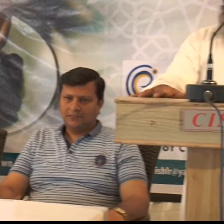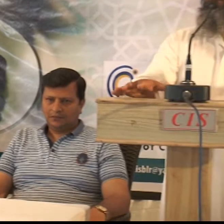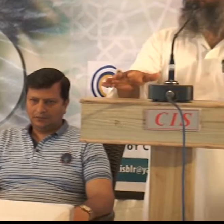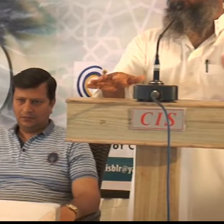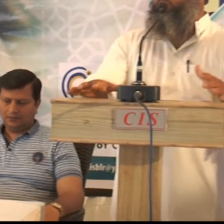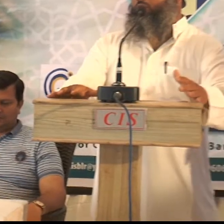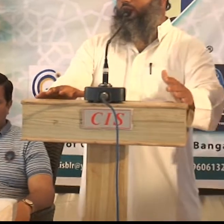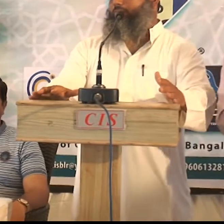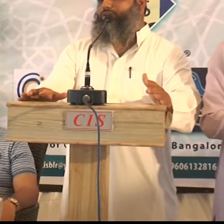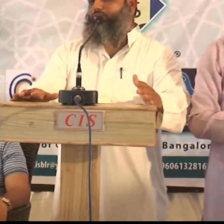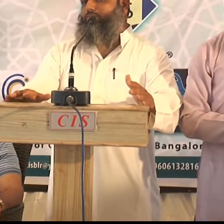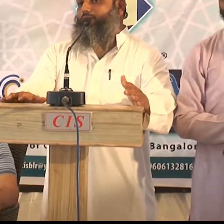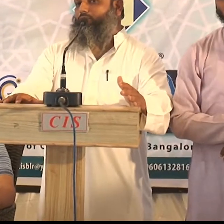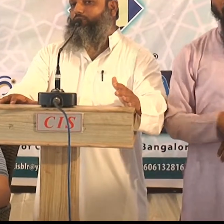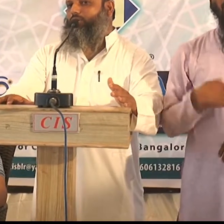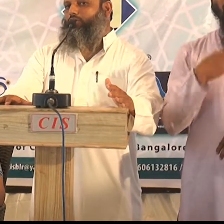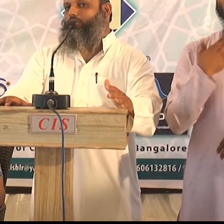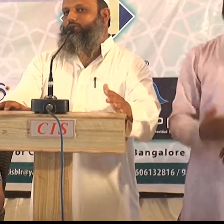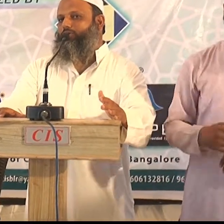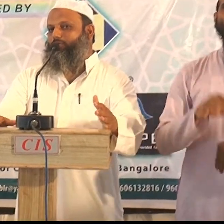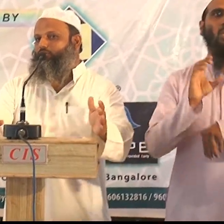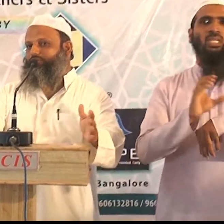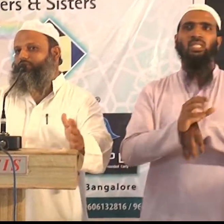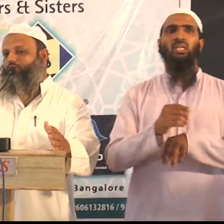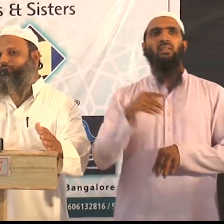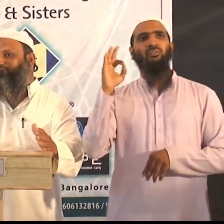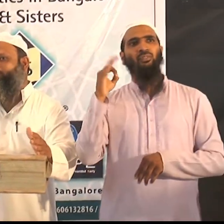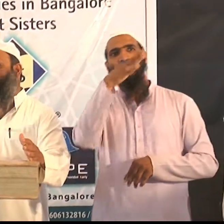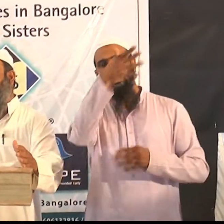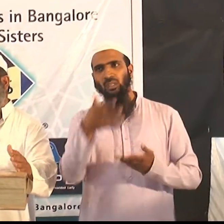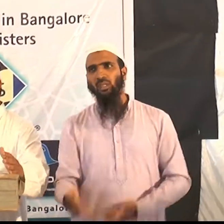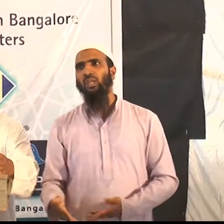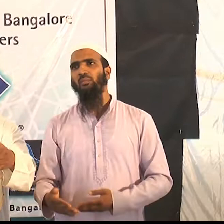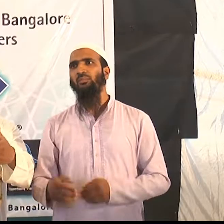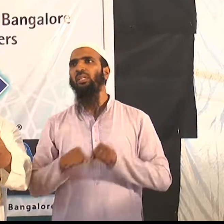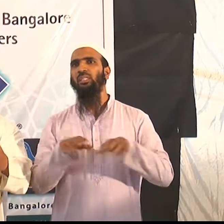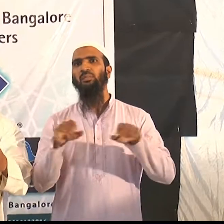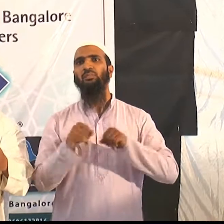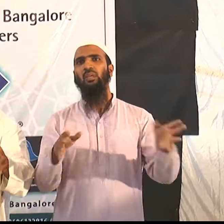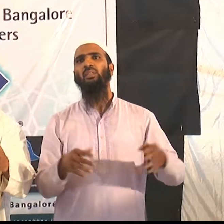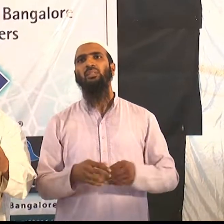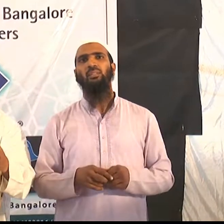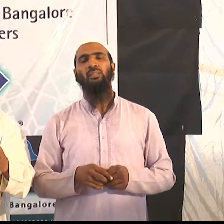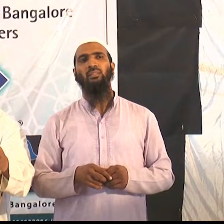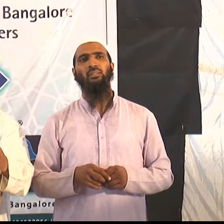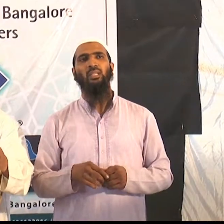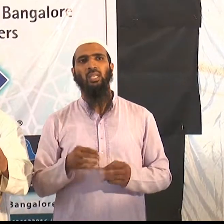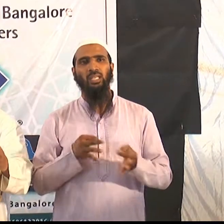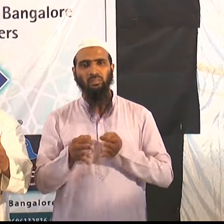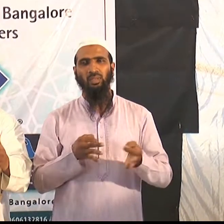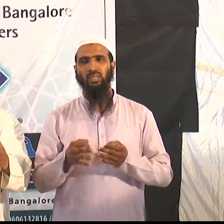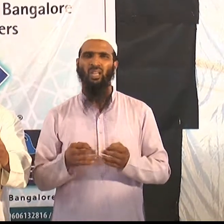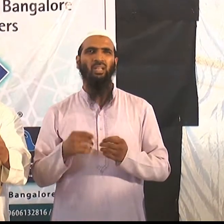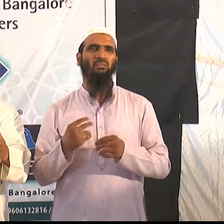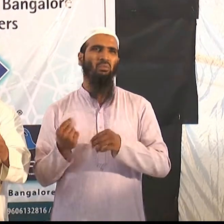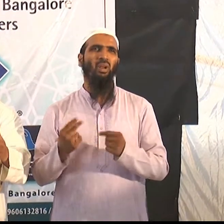event, Archbishop of Bangalore, Most Reverend Dr. Peter Machado, who came here, and because of his schedule he had to leave.